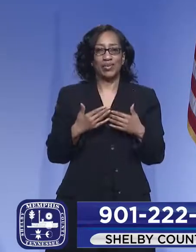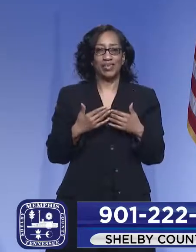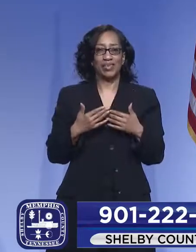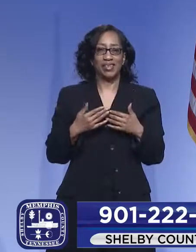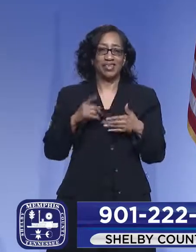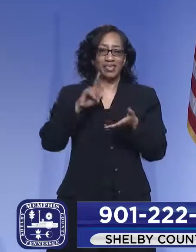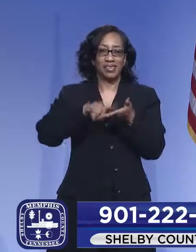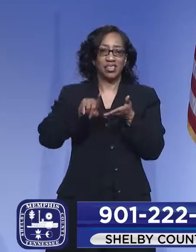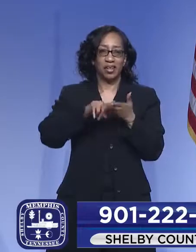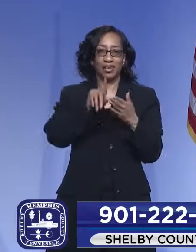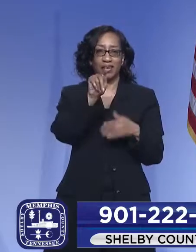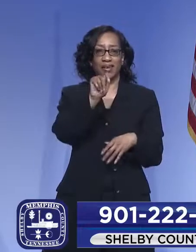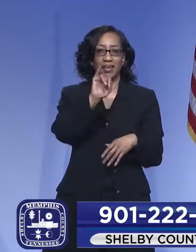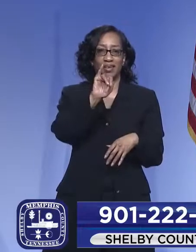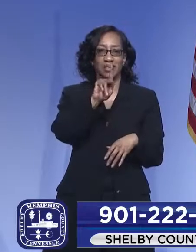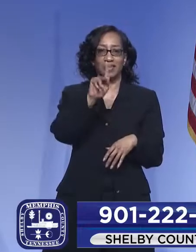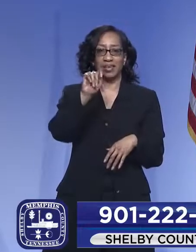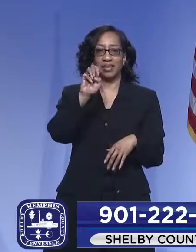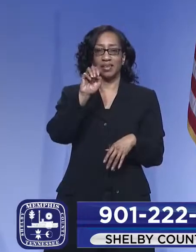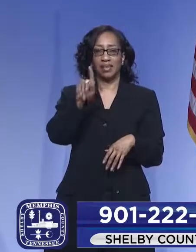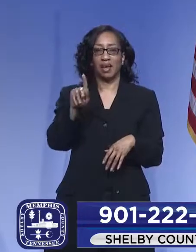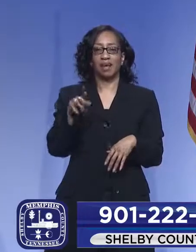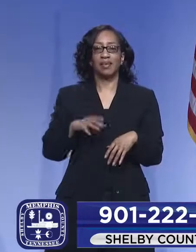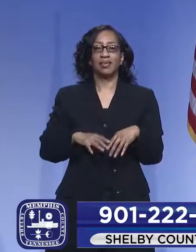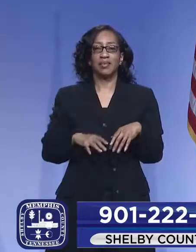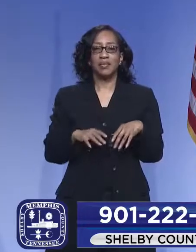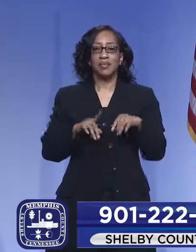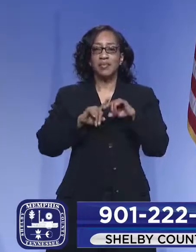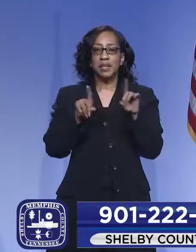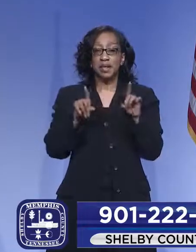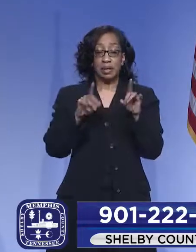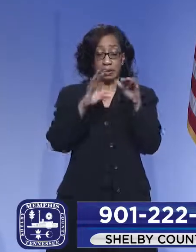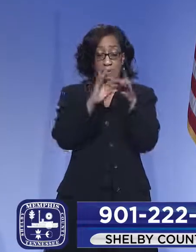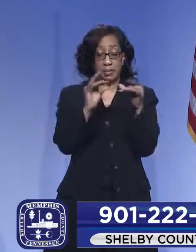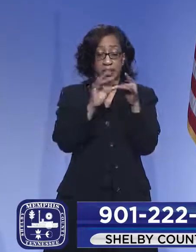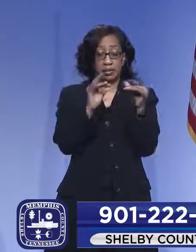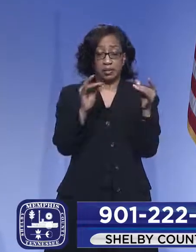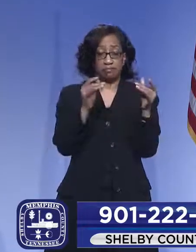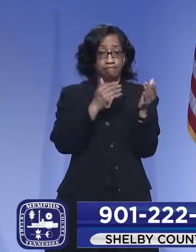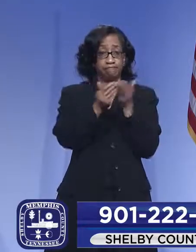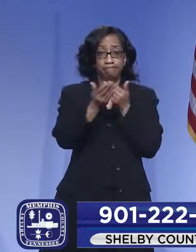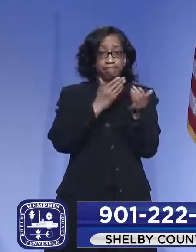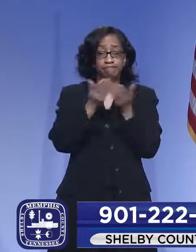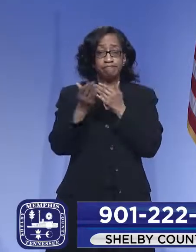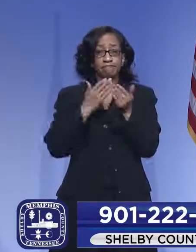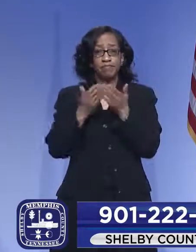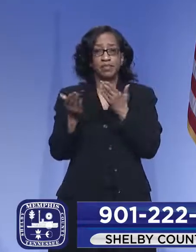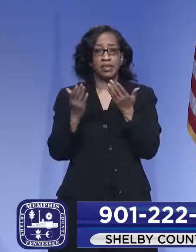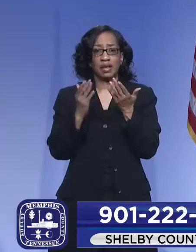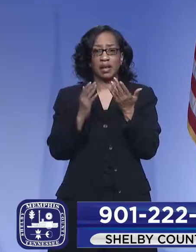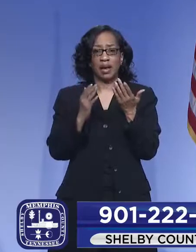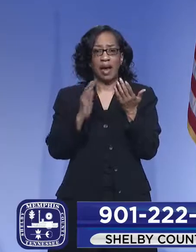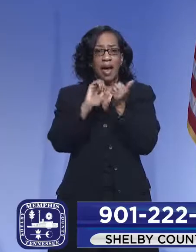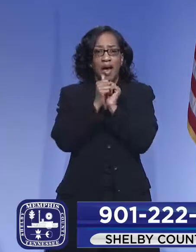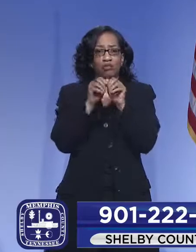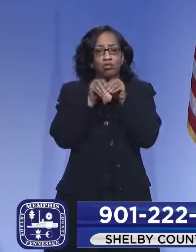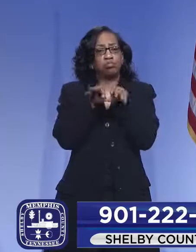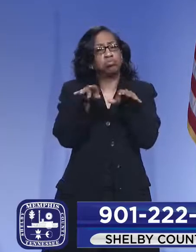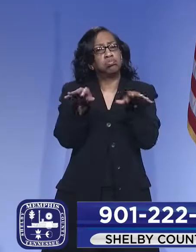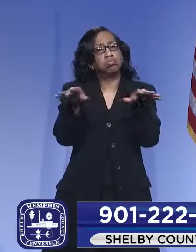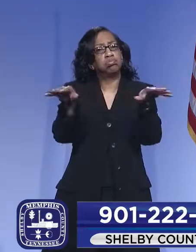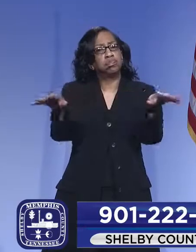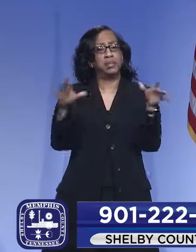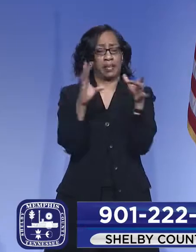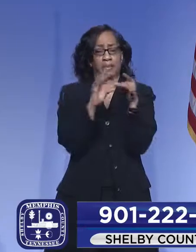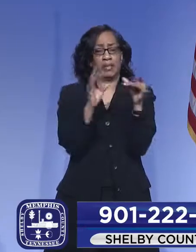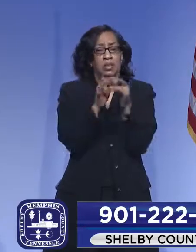the vaccine. But I encourage everybody, no matter what the message is, no matter how the vehicle by which you convey that, as David said, the message